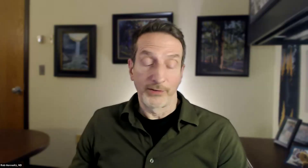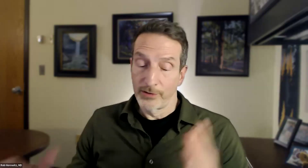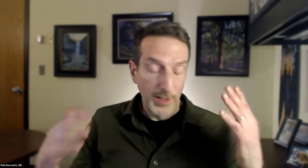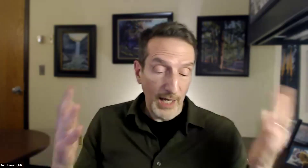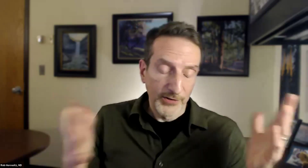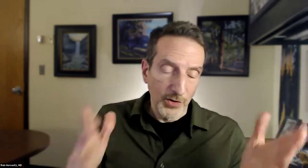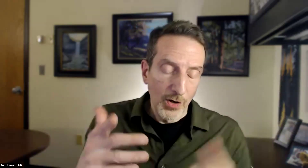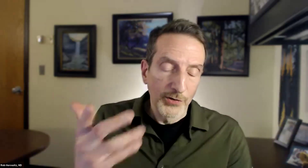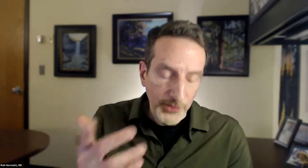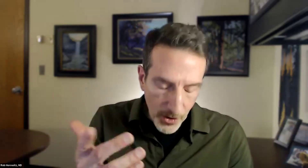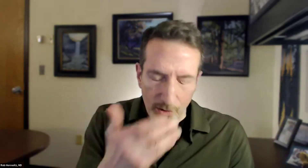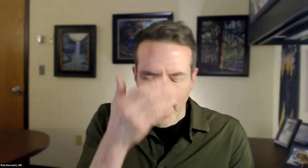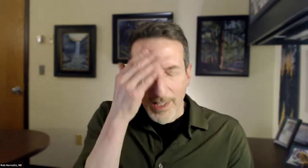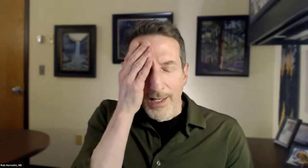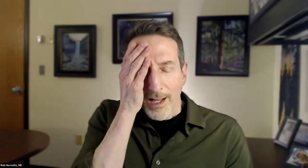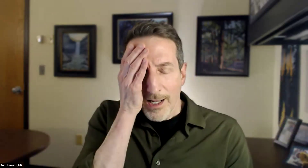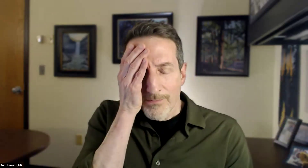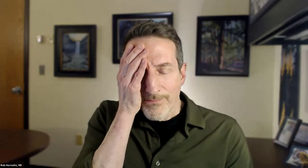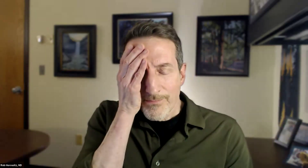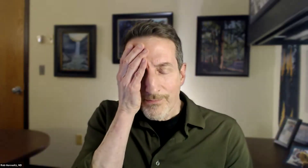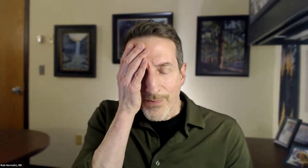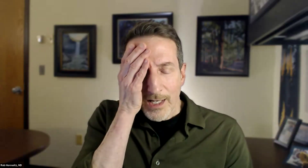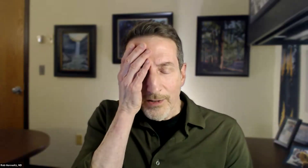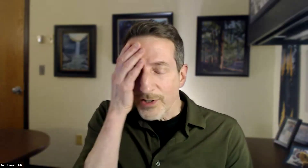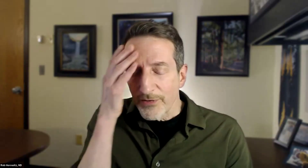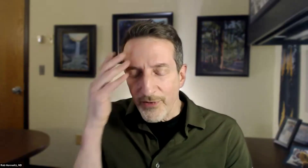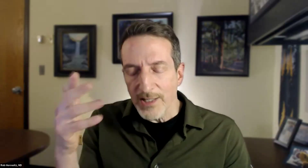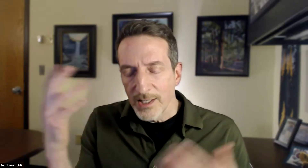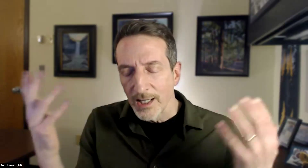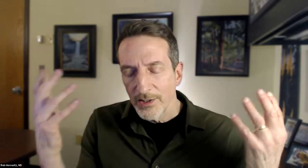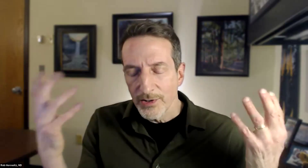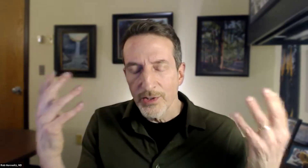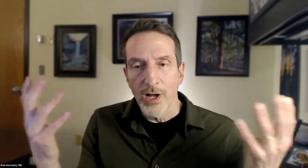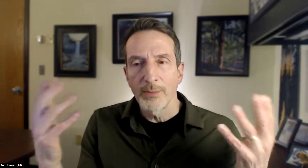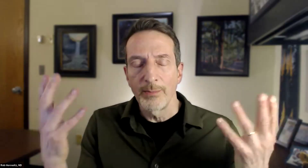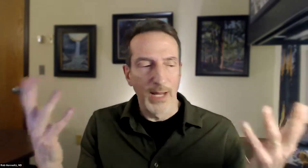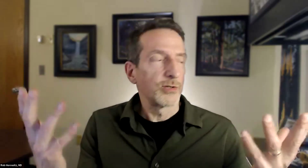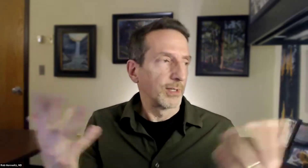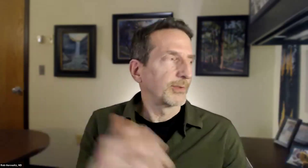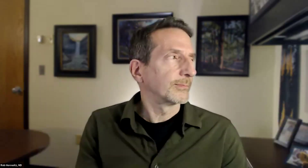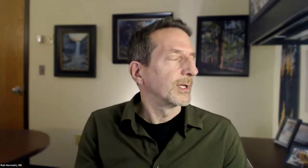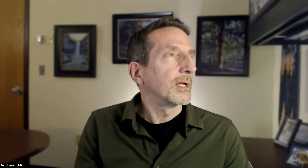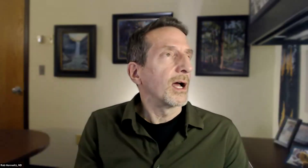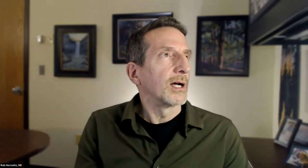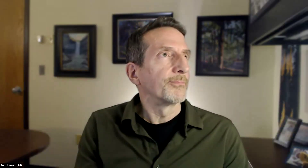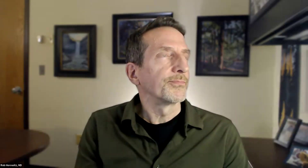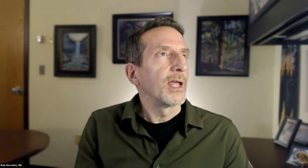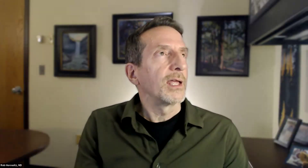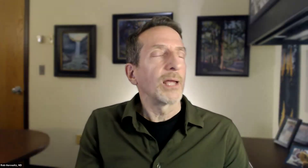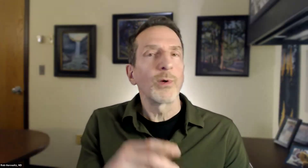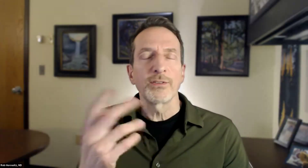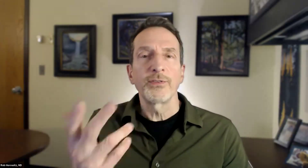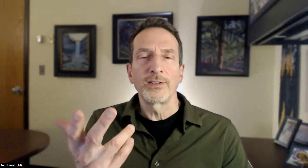So yes to all. So um, there's a fascinating literature talking about bad trips,